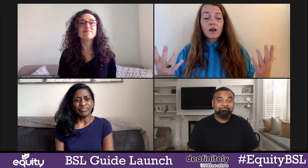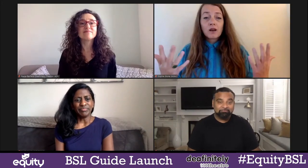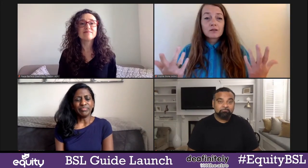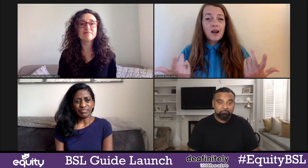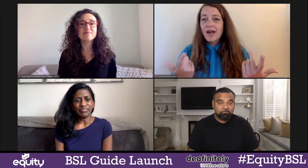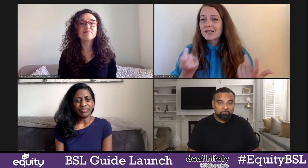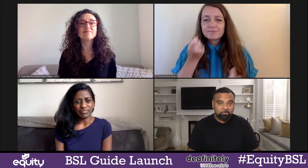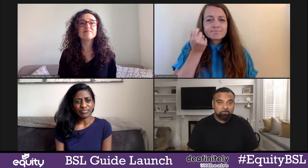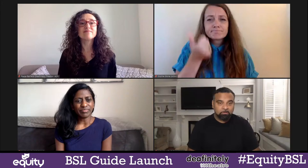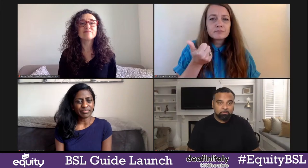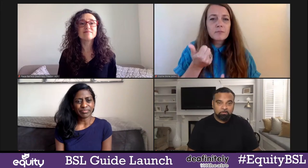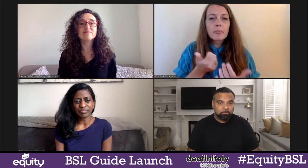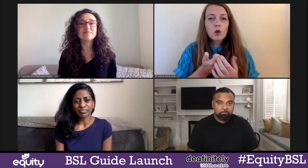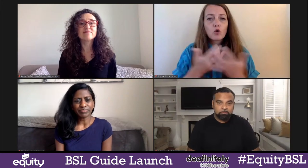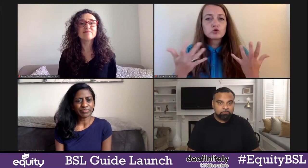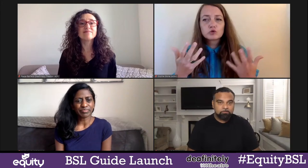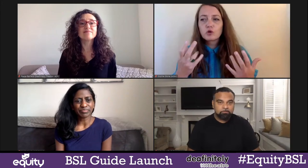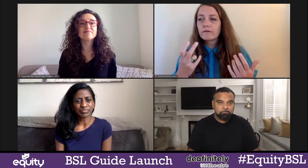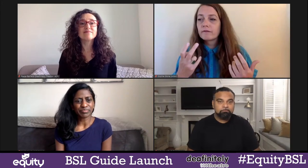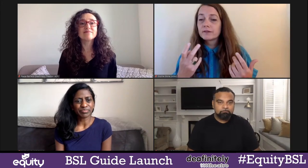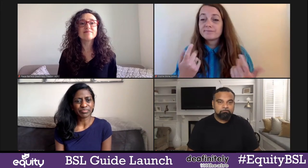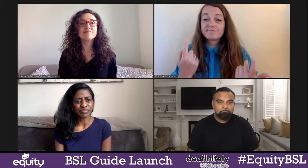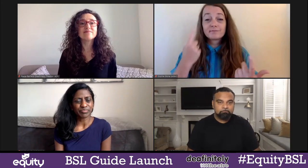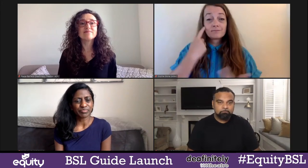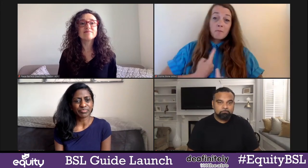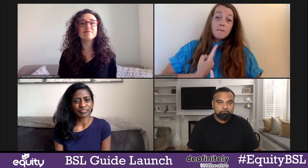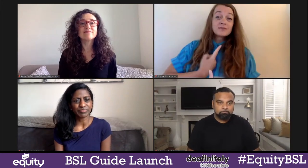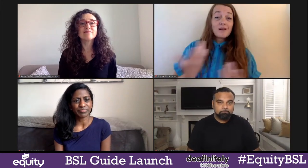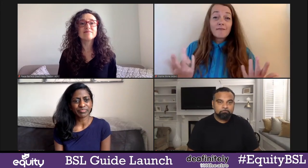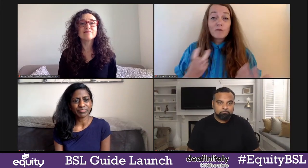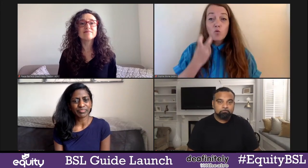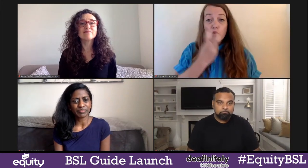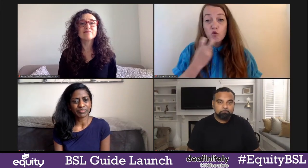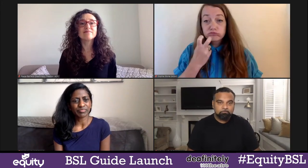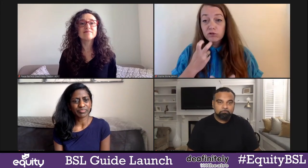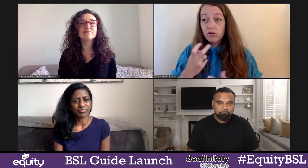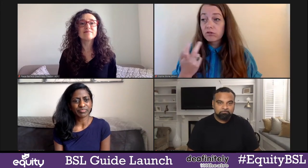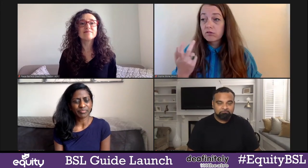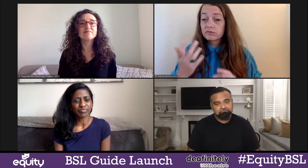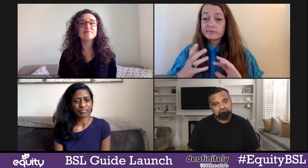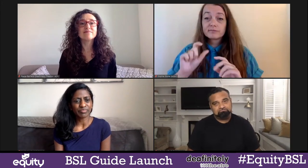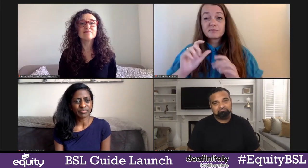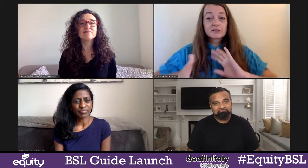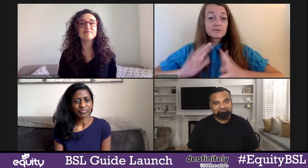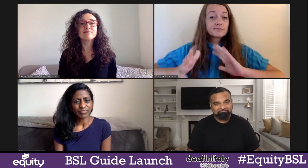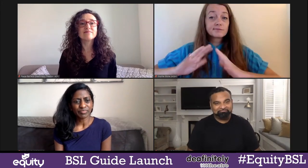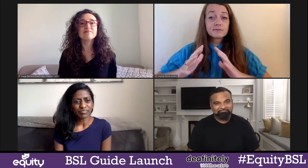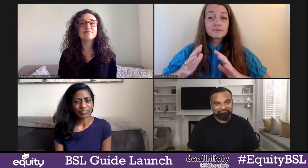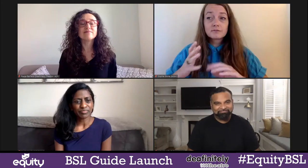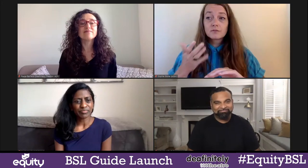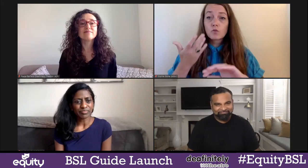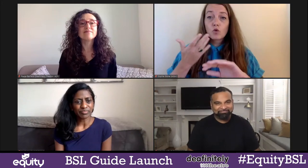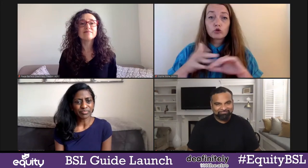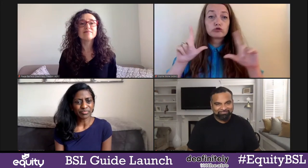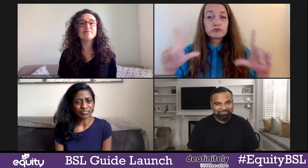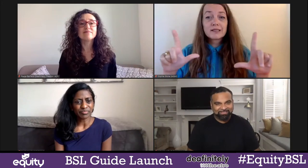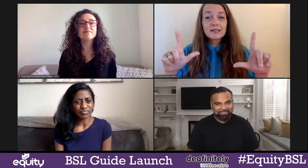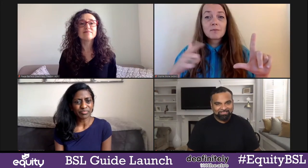stage, that they are seen? And there's very little of that. If I talk about myself, I am an oral deaf person who uses sign